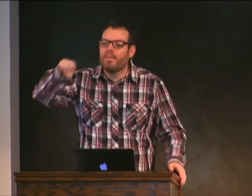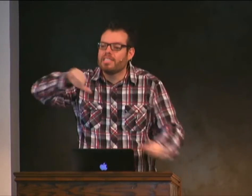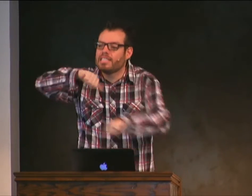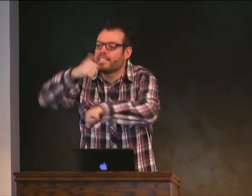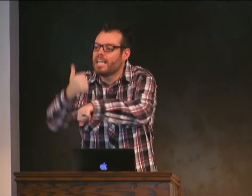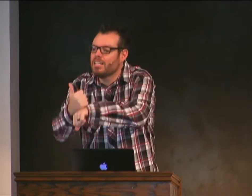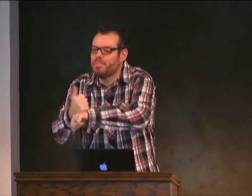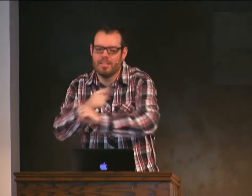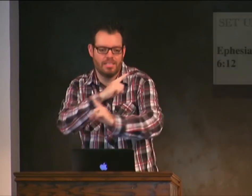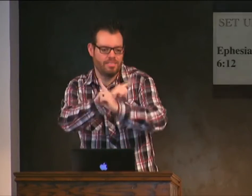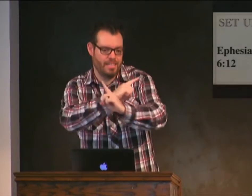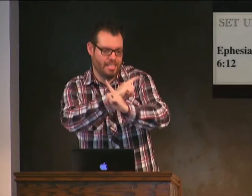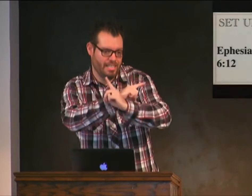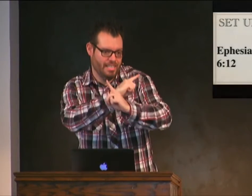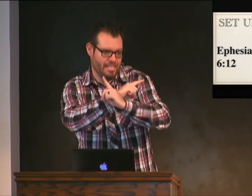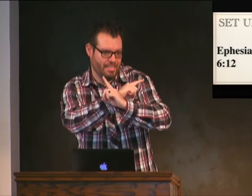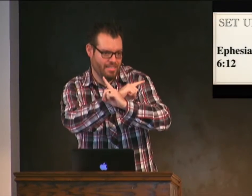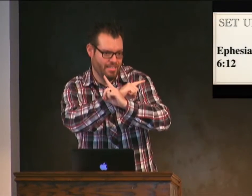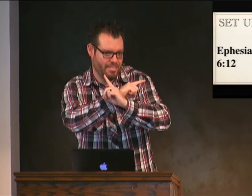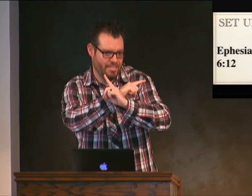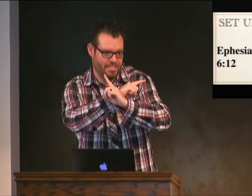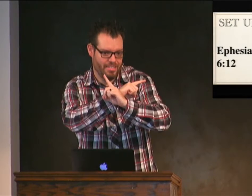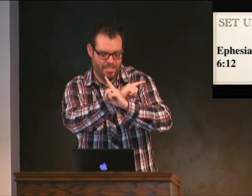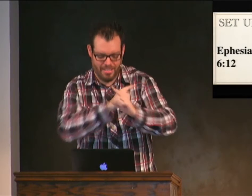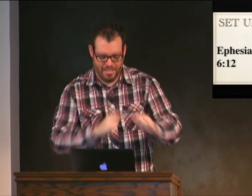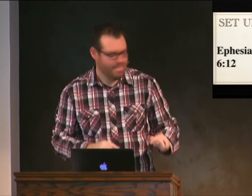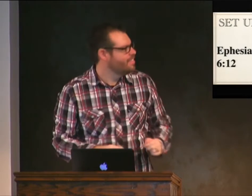So we have to set up a defense.